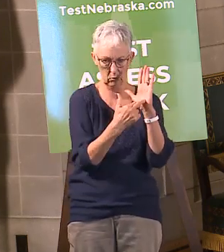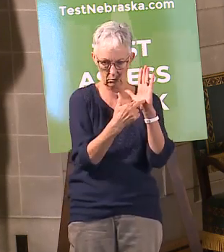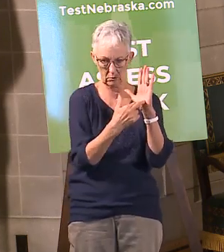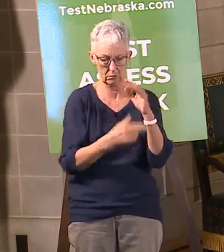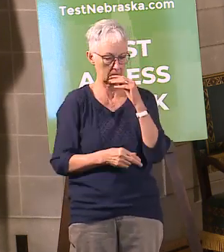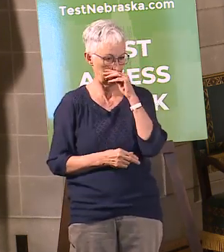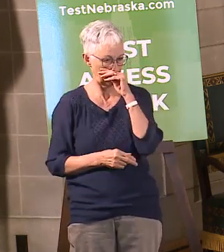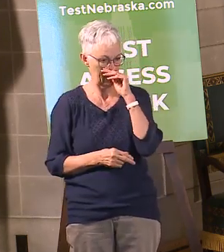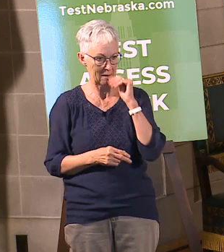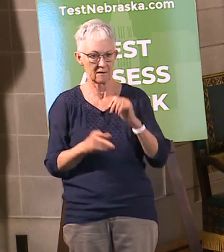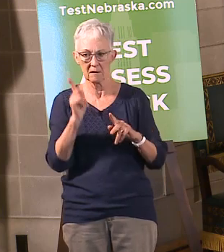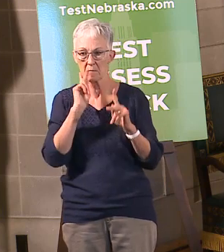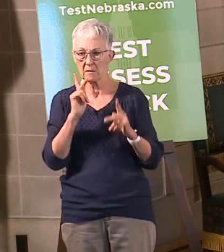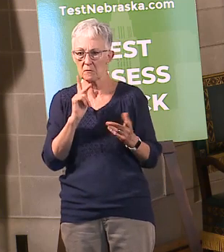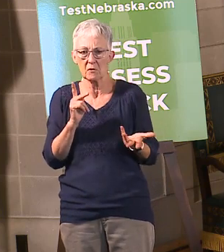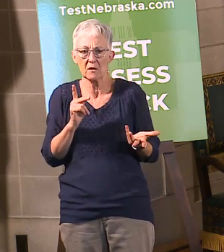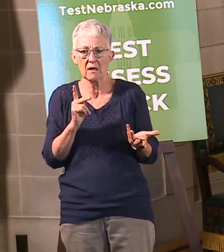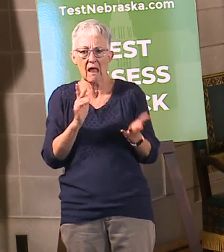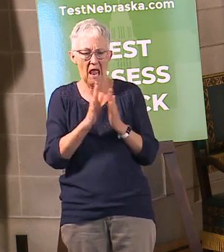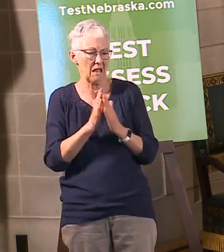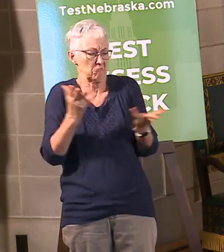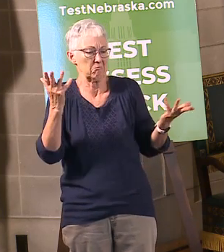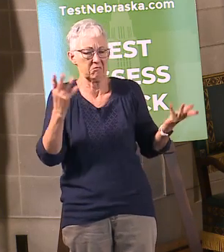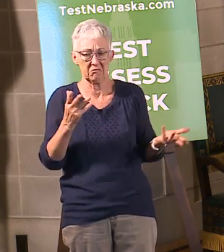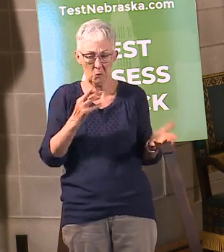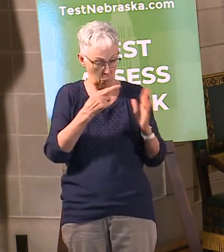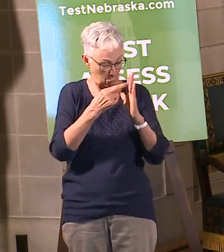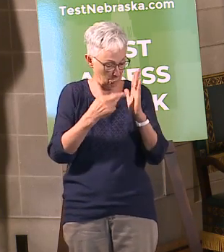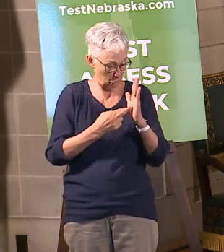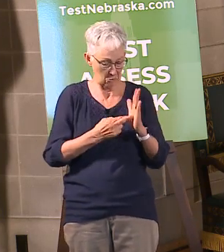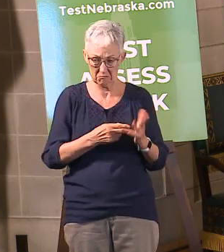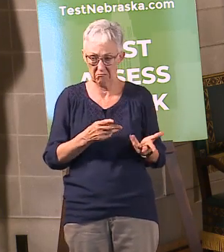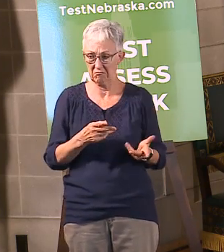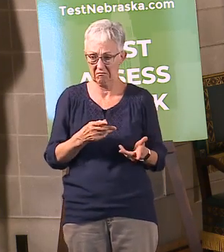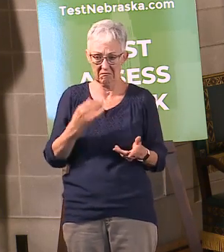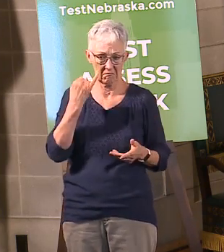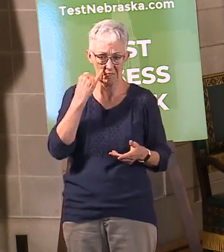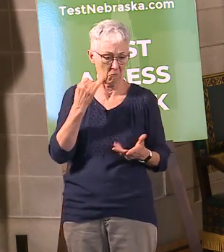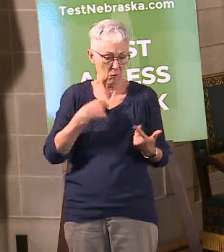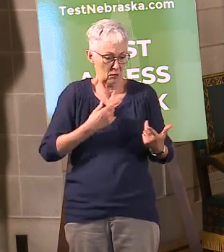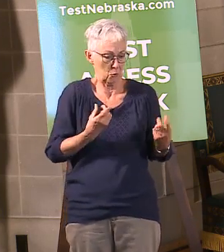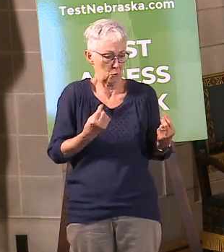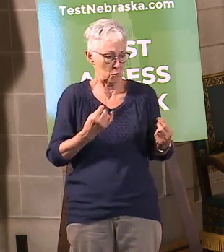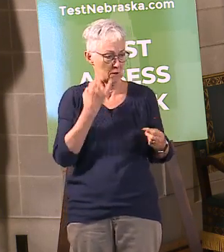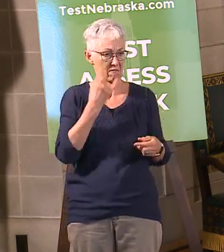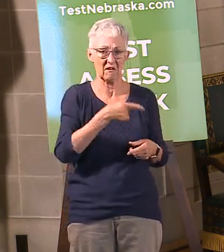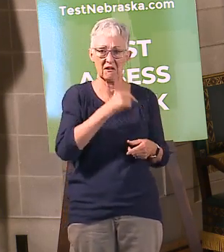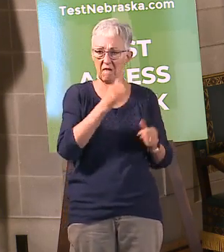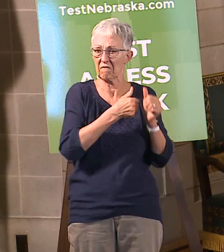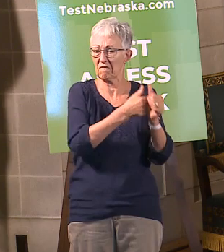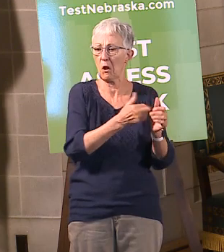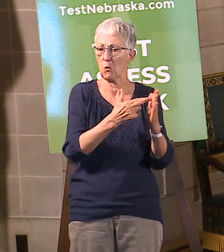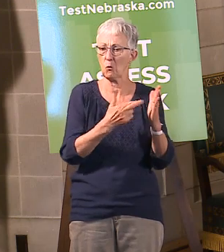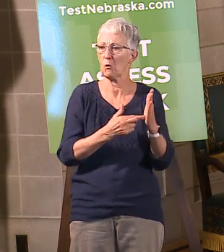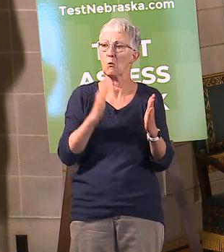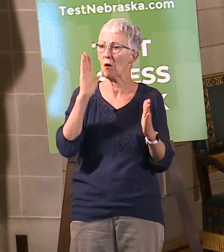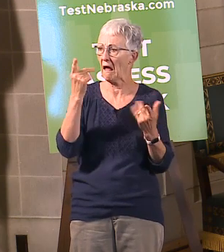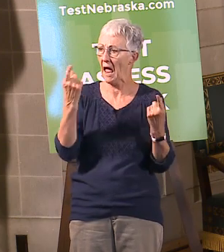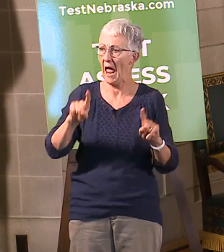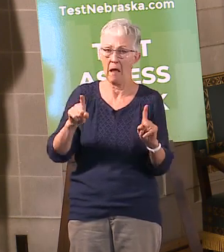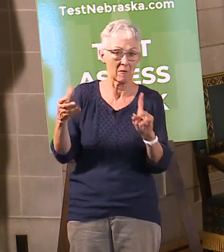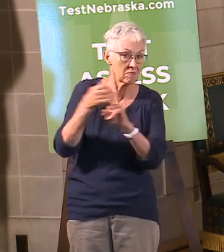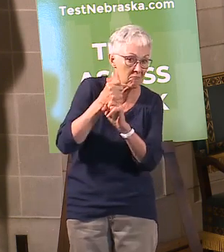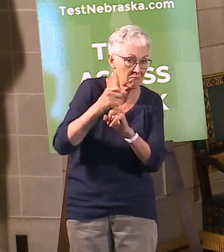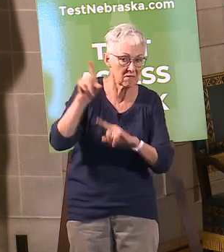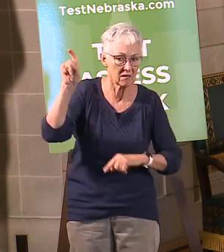are you going to do if they don't follow? So, okay, could the governor provide some clarification about what is law and what is guideline? So, yeah,